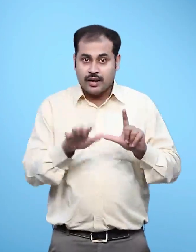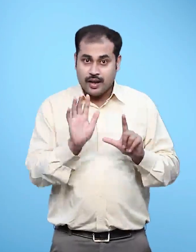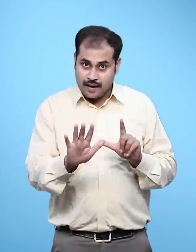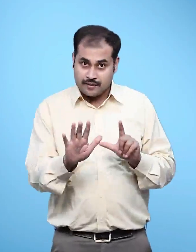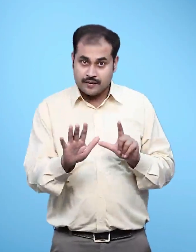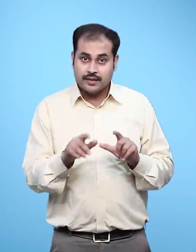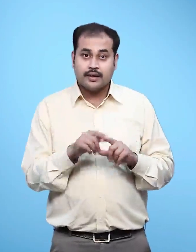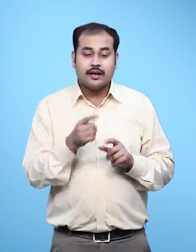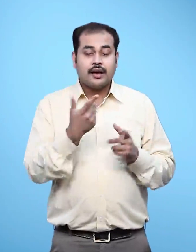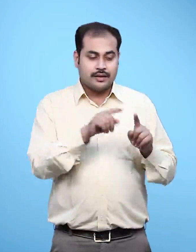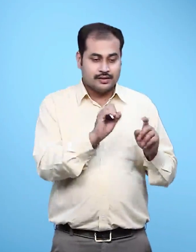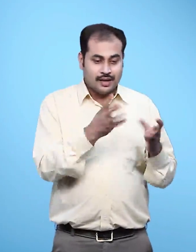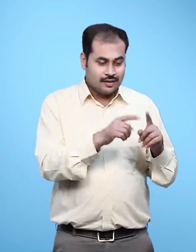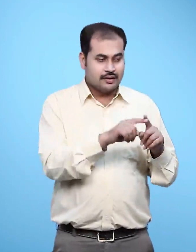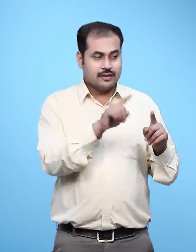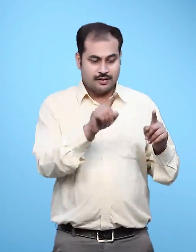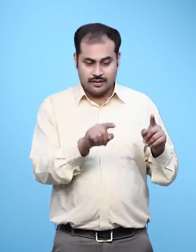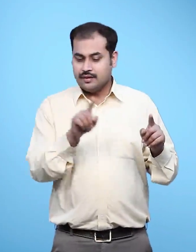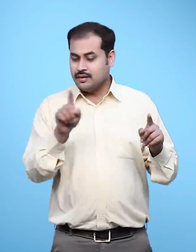instructions from picture one to four